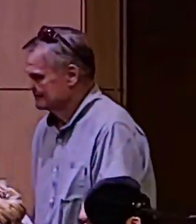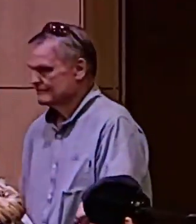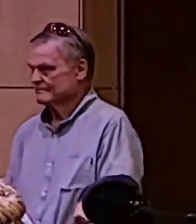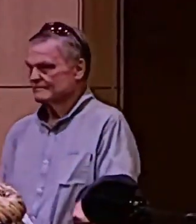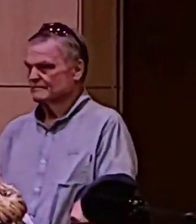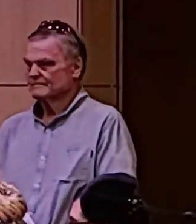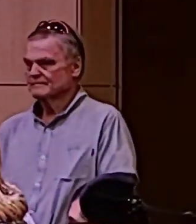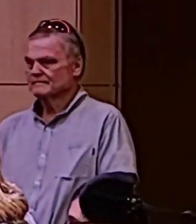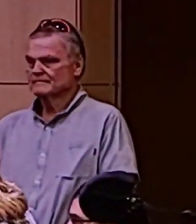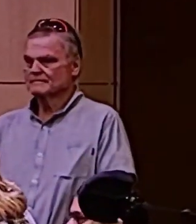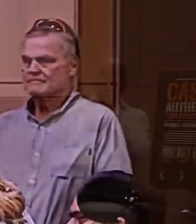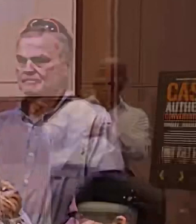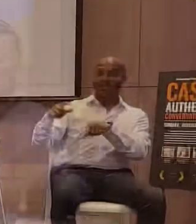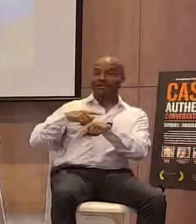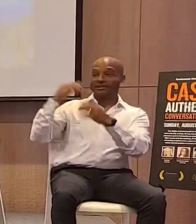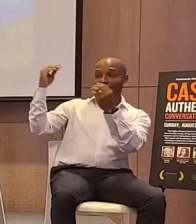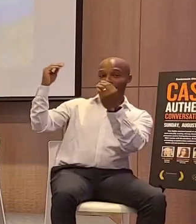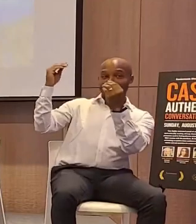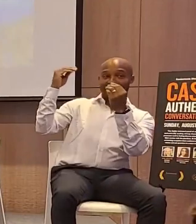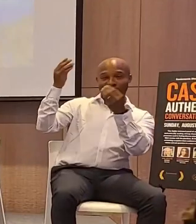really informative, and I appreciate all of you.